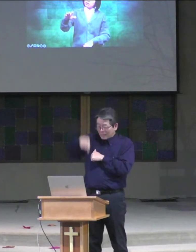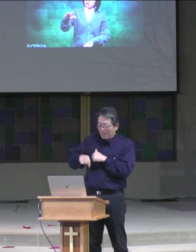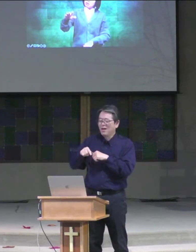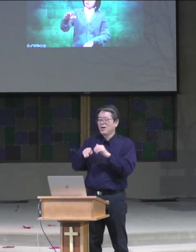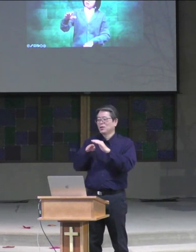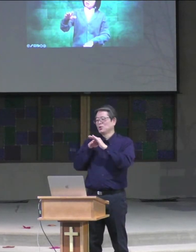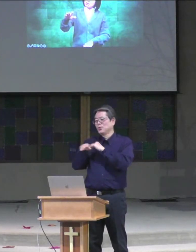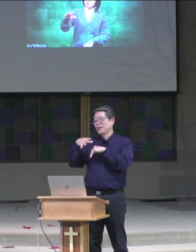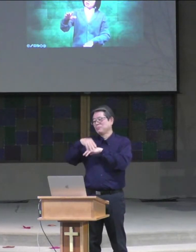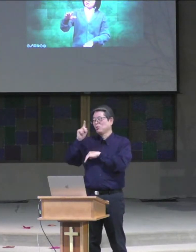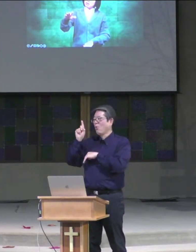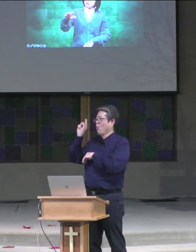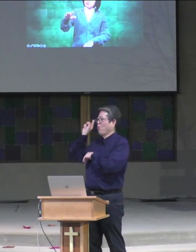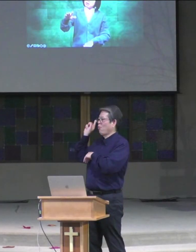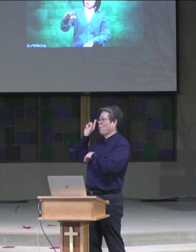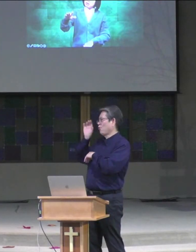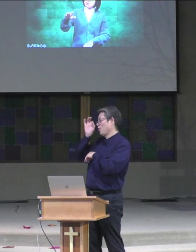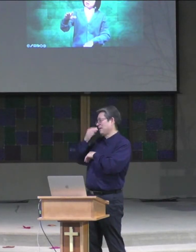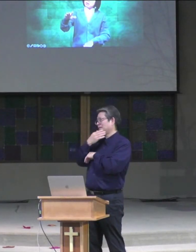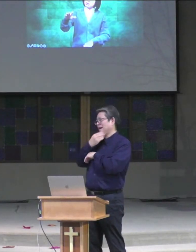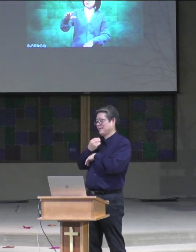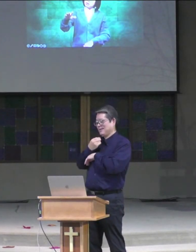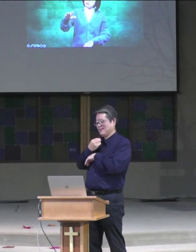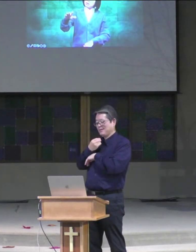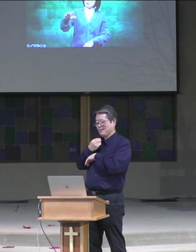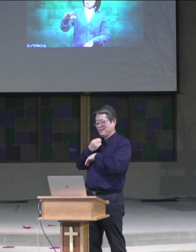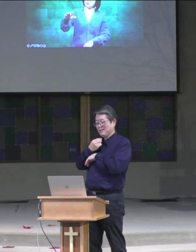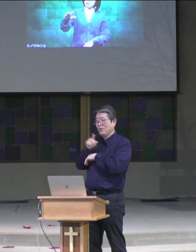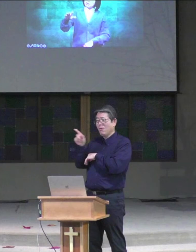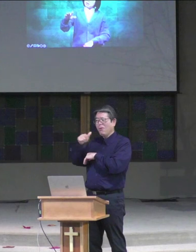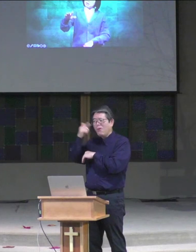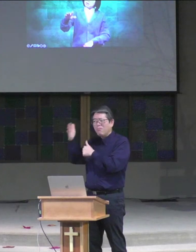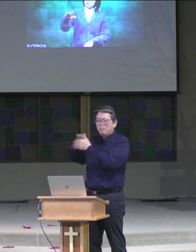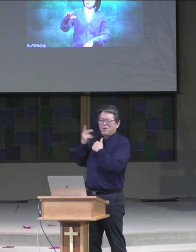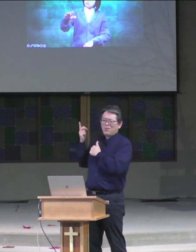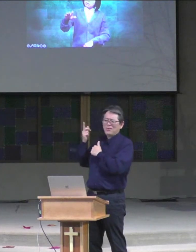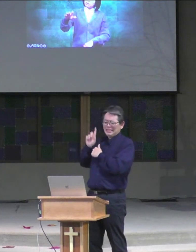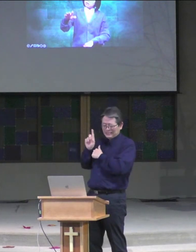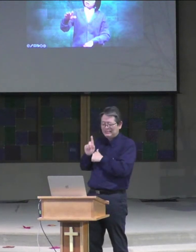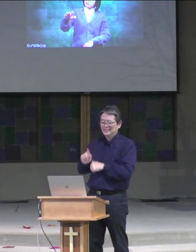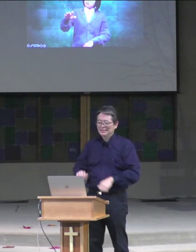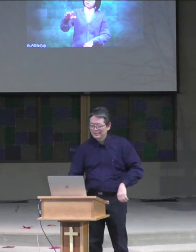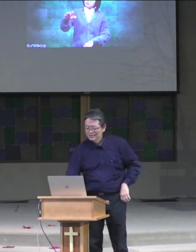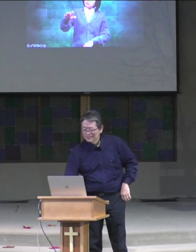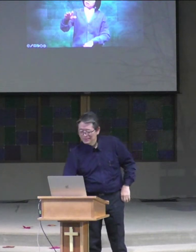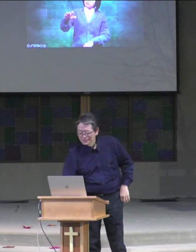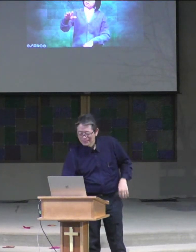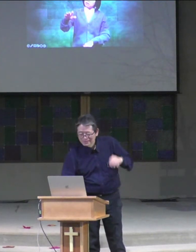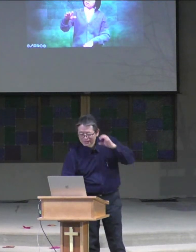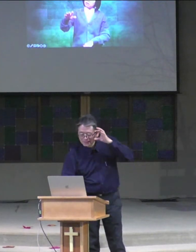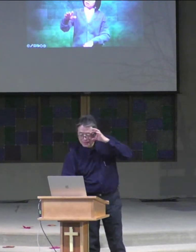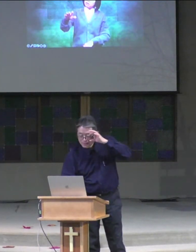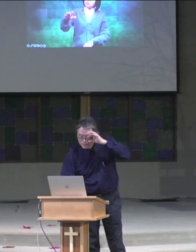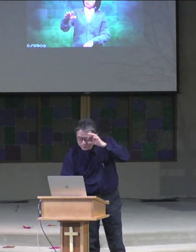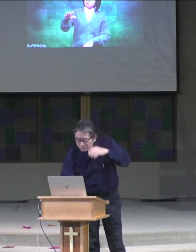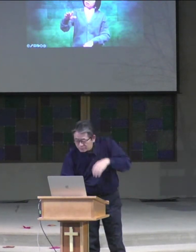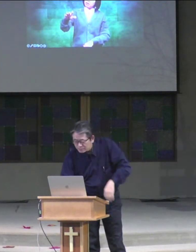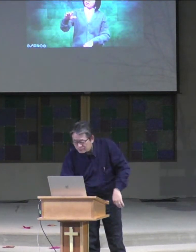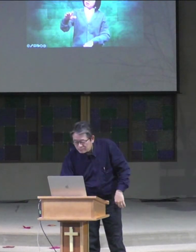not hold back. And one thing in that whole process that was a big help to me is Exodus